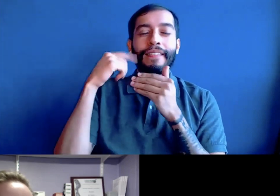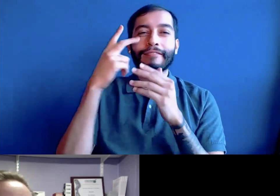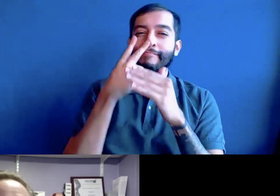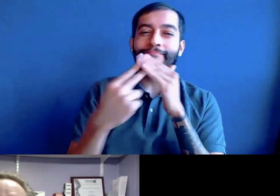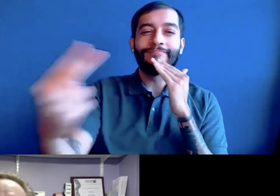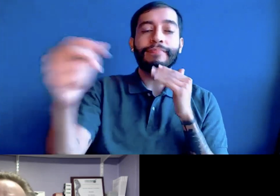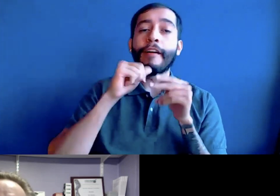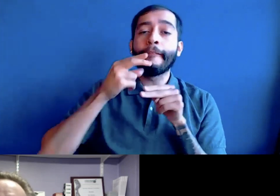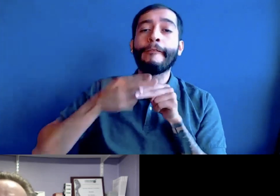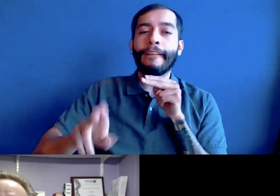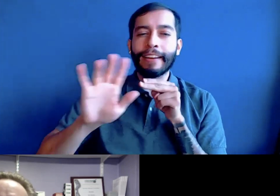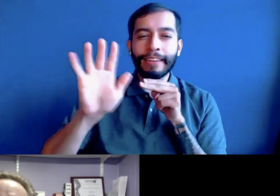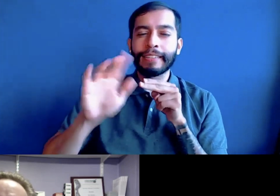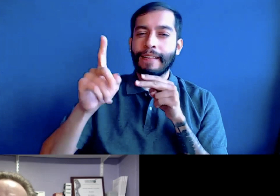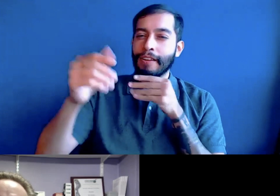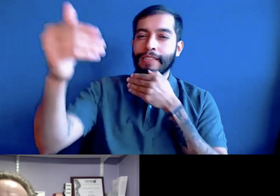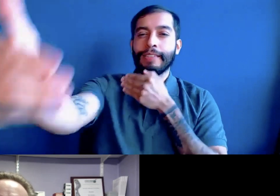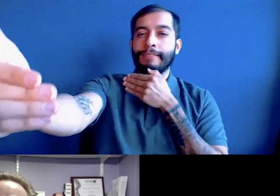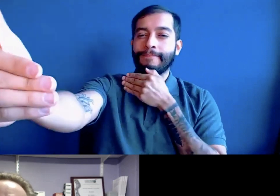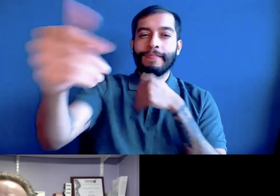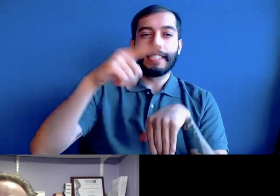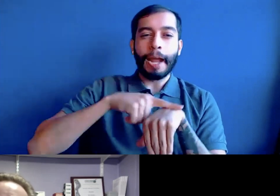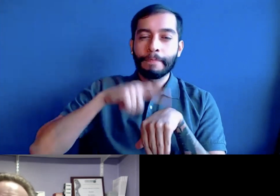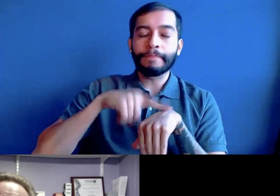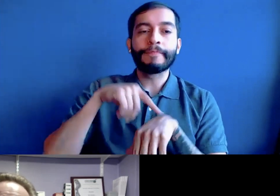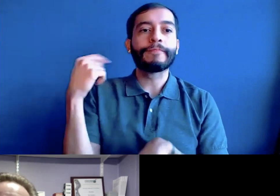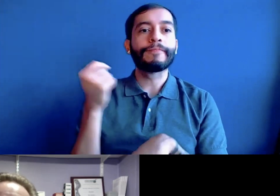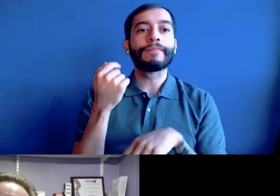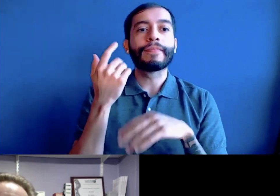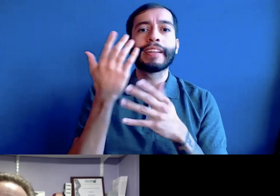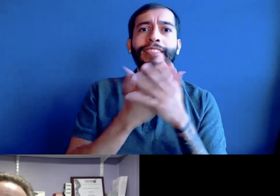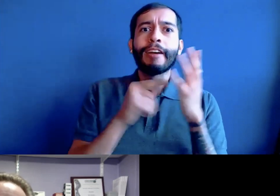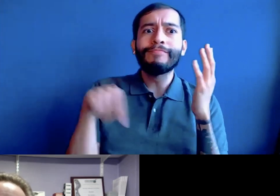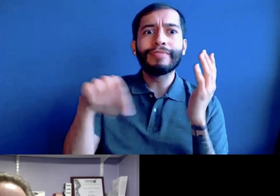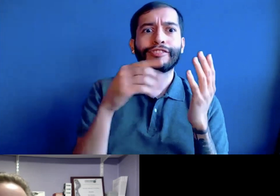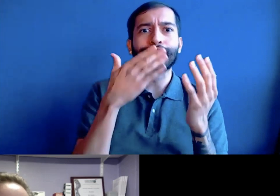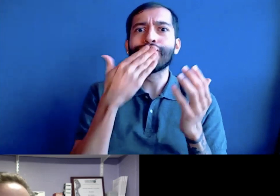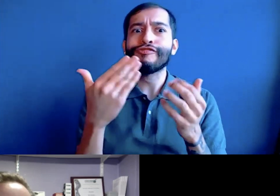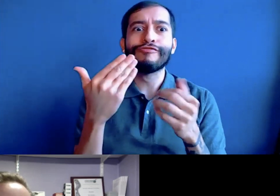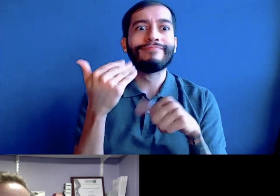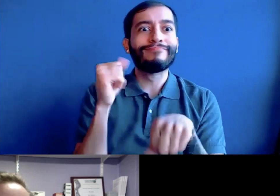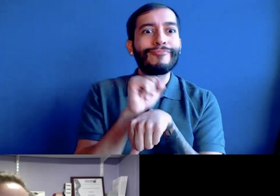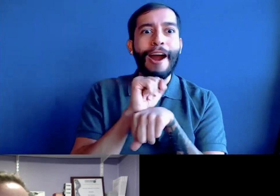I mean, I also think there is a lot of good work where, you know, that's starting to happen a lot more.